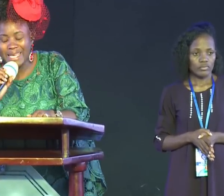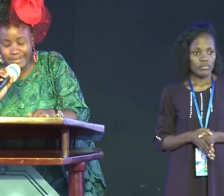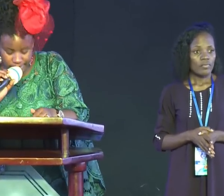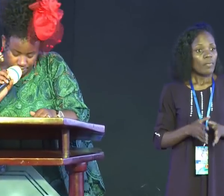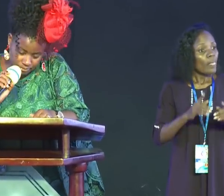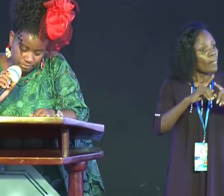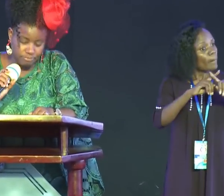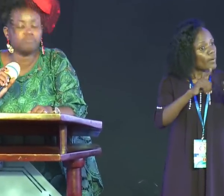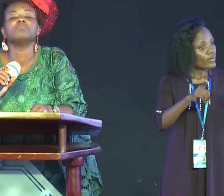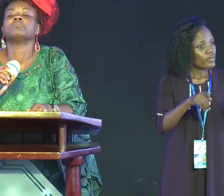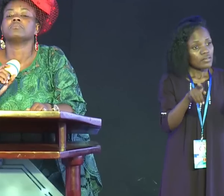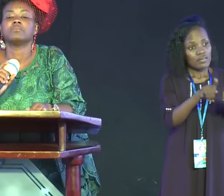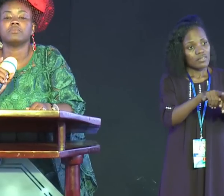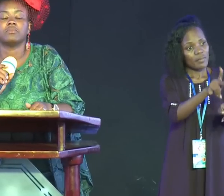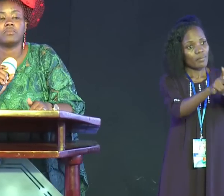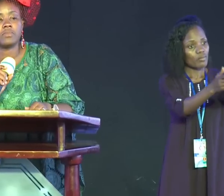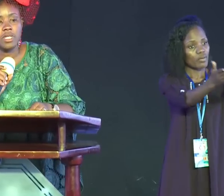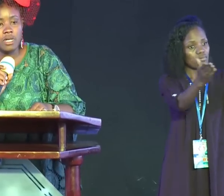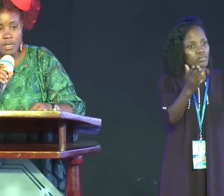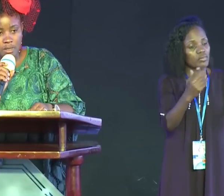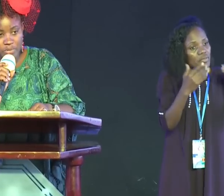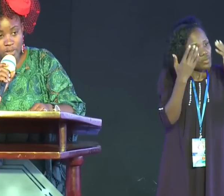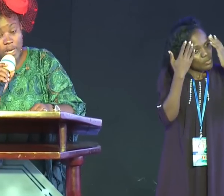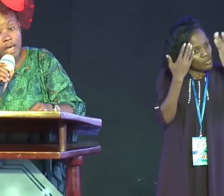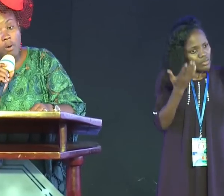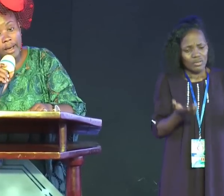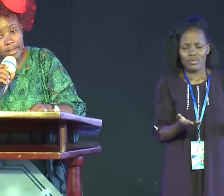But you don't know